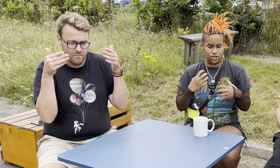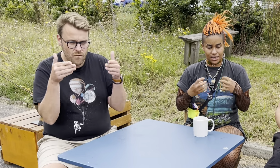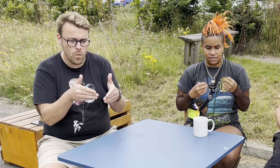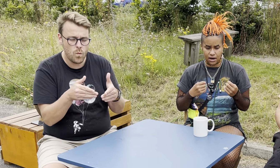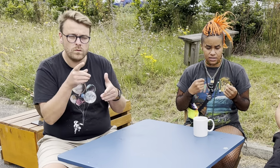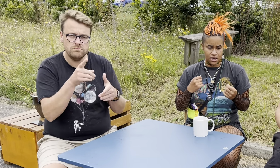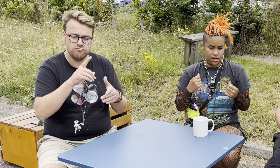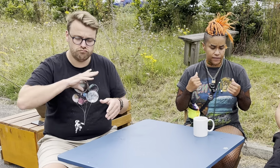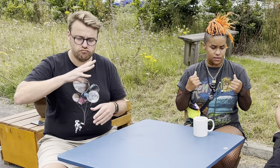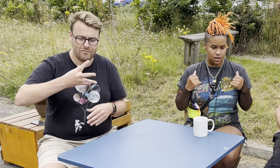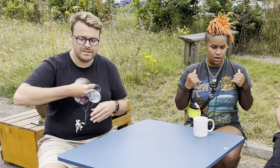trans narratives